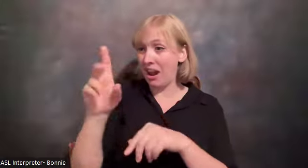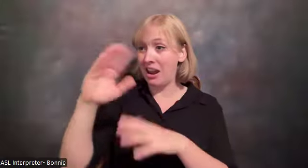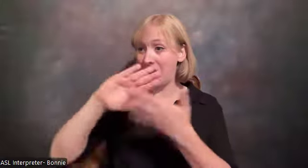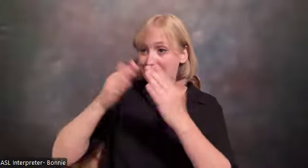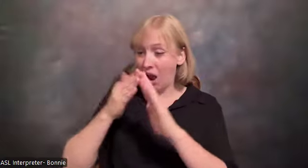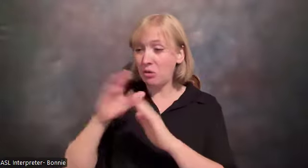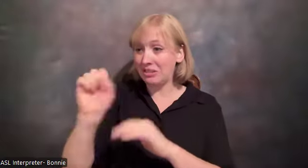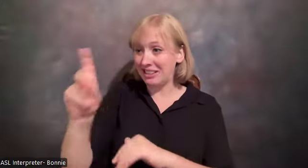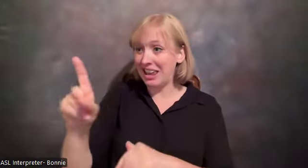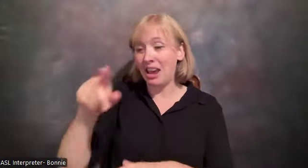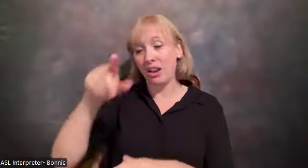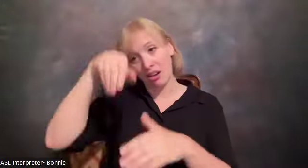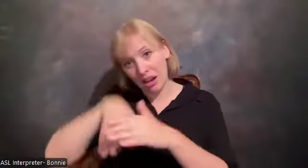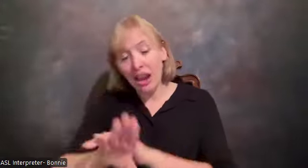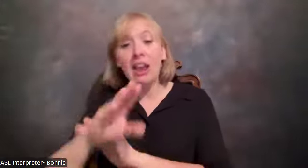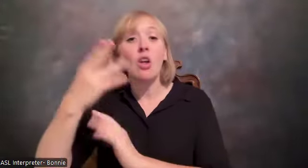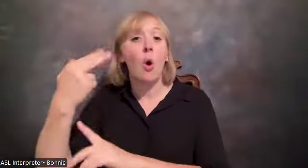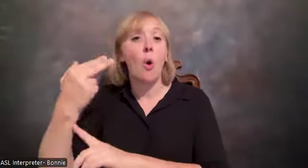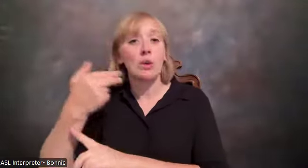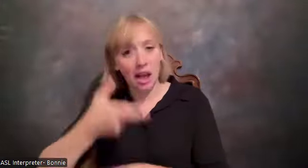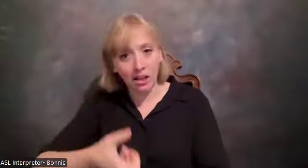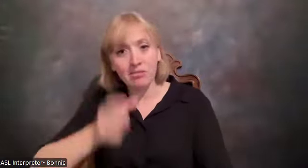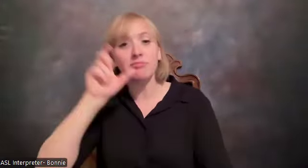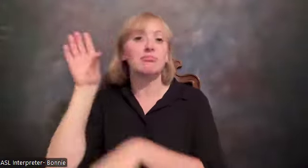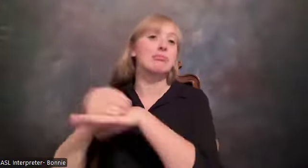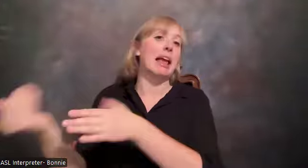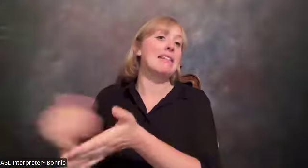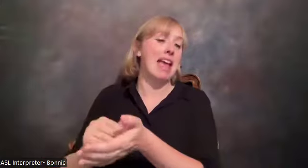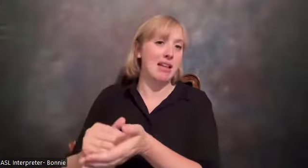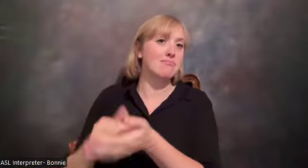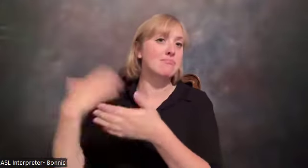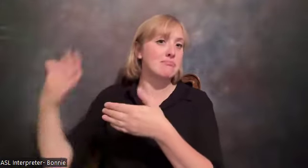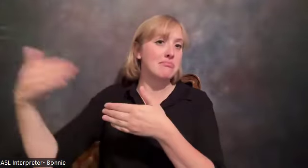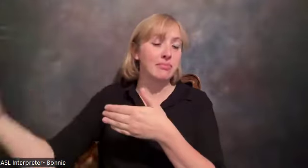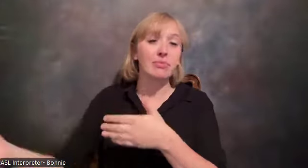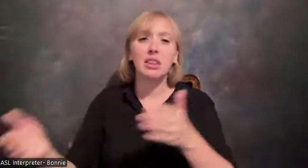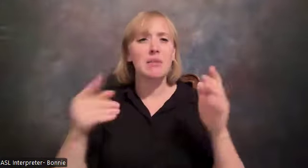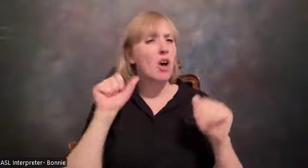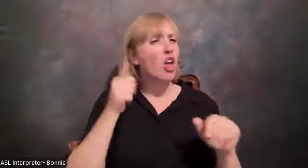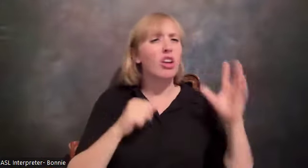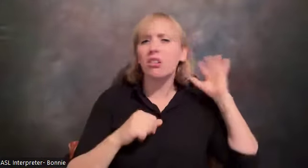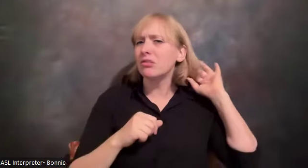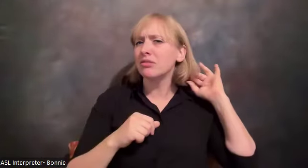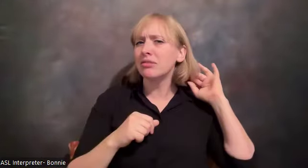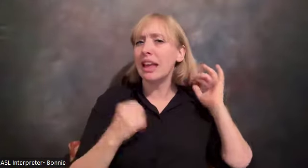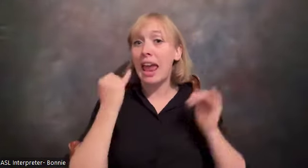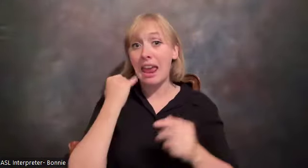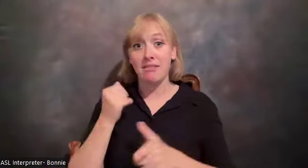Diego, drop right back to the Plaza Hotel and pick up right where I left off. But this other voice said, Carl, if you turn